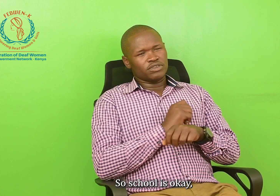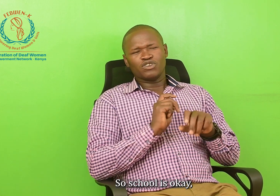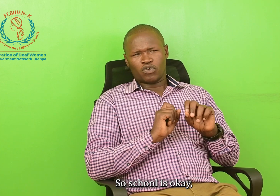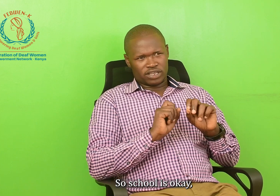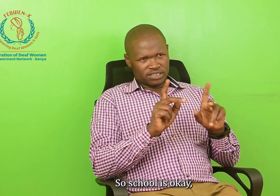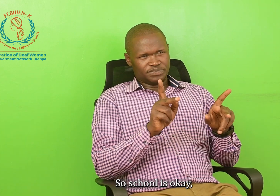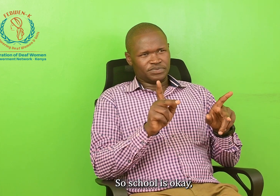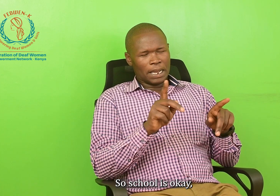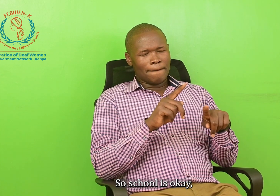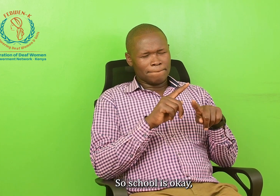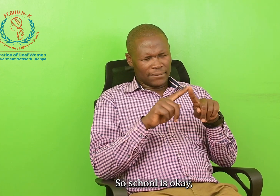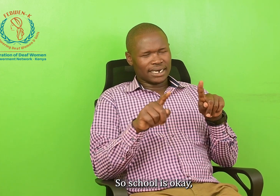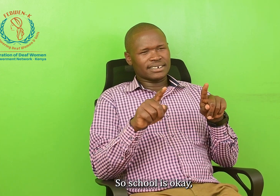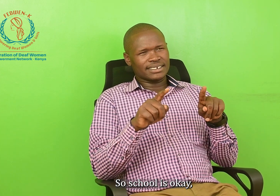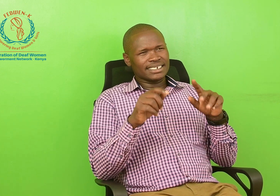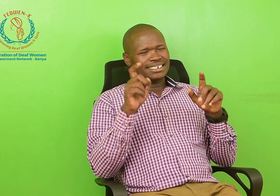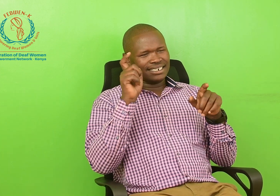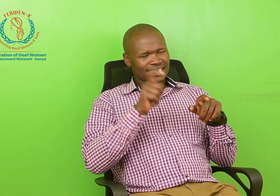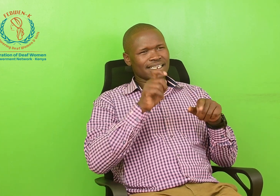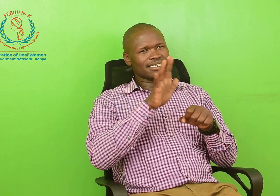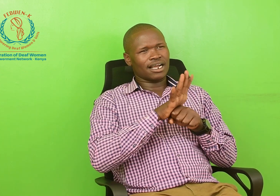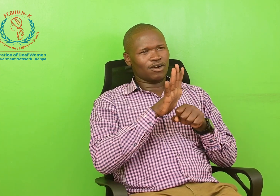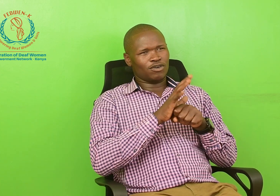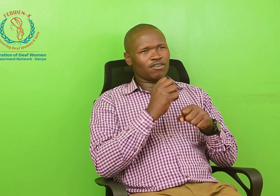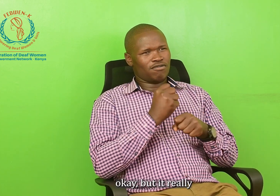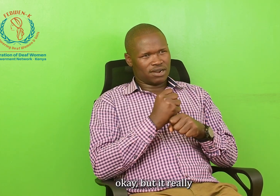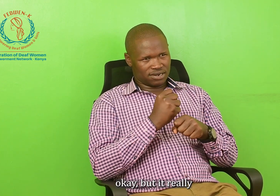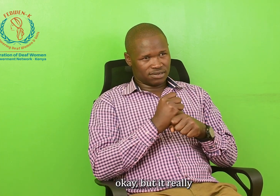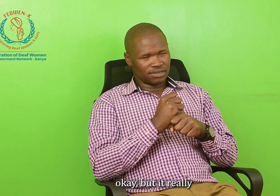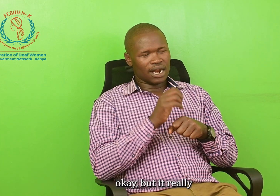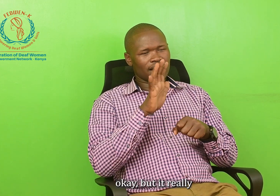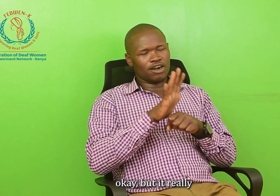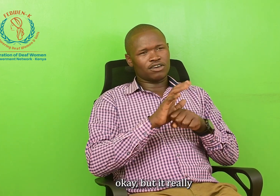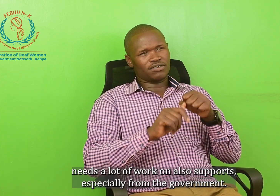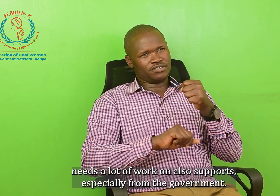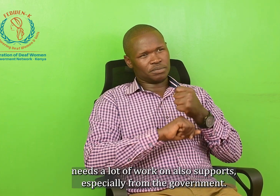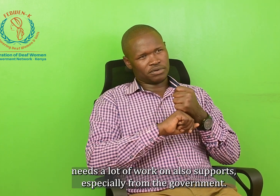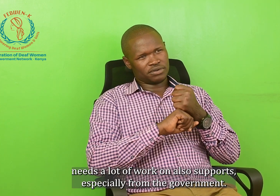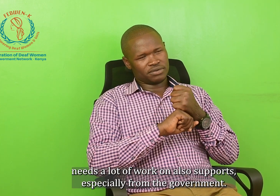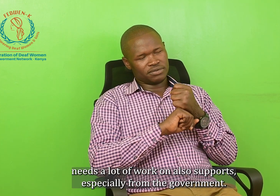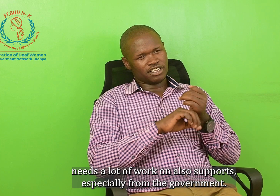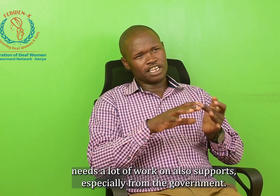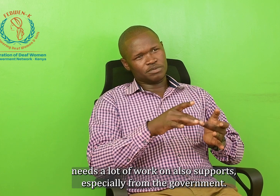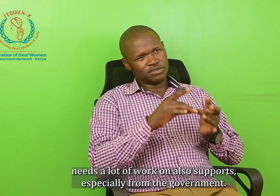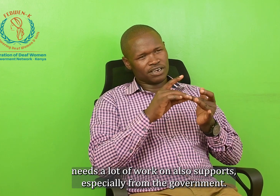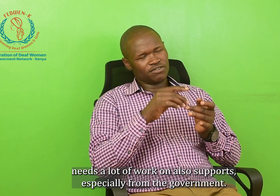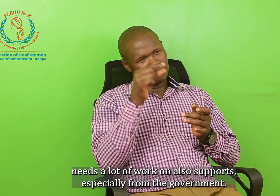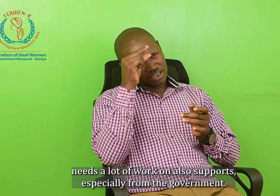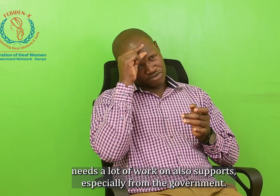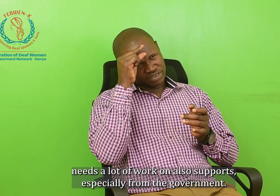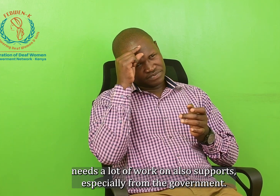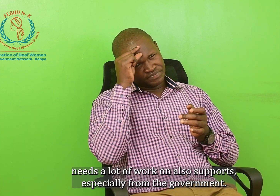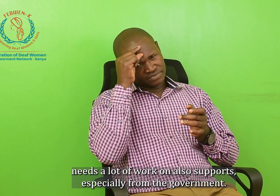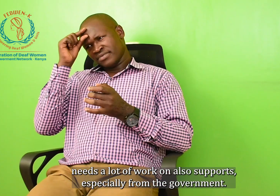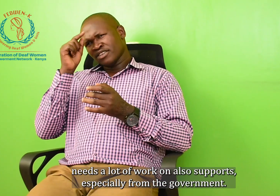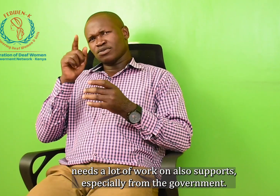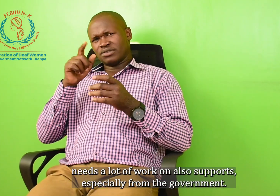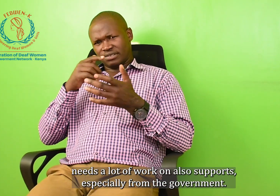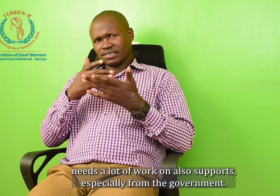So school is okay, but it really needs a lot of work and also support, especially from the